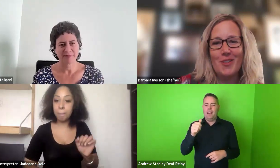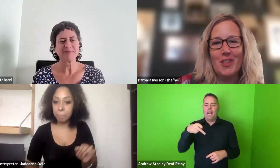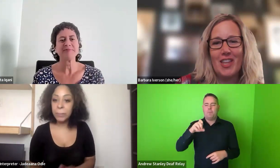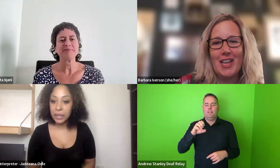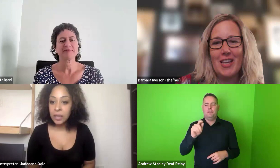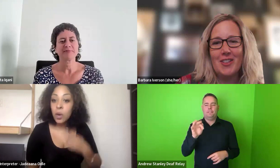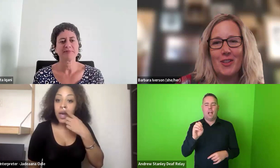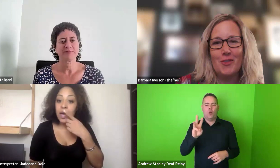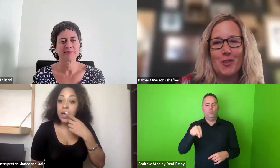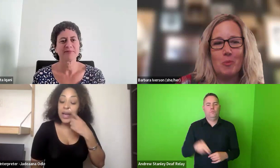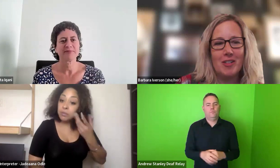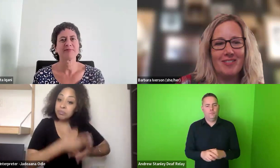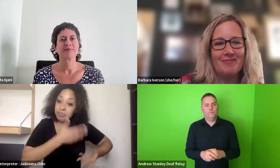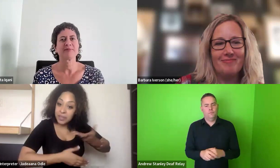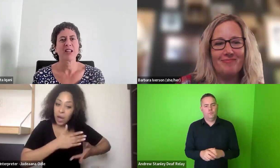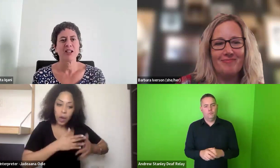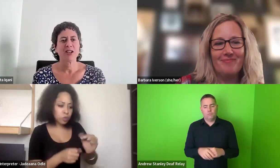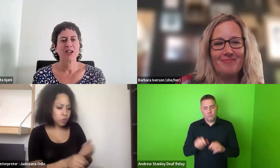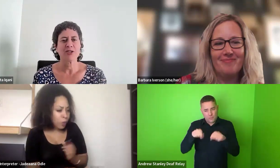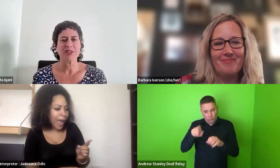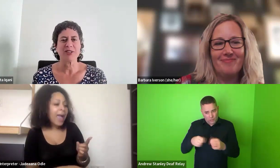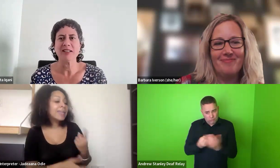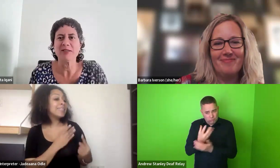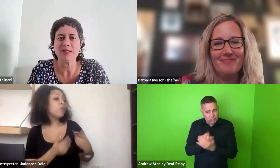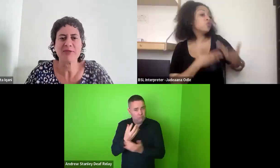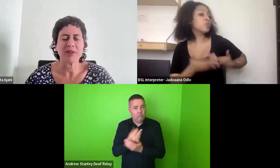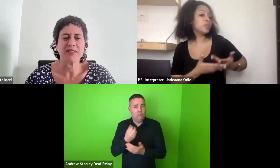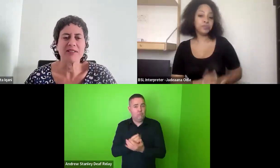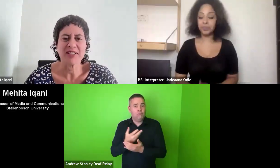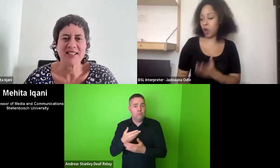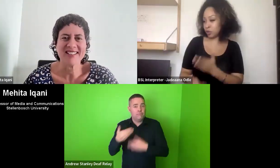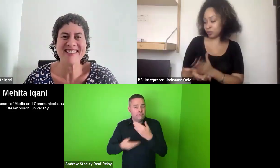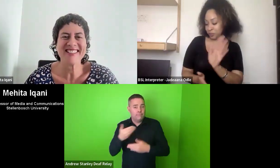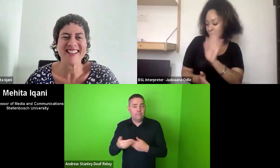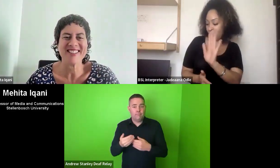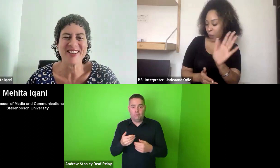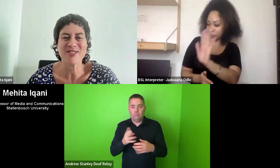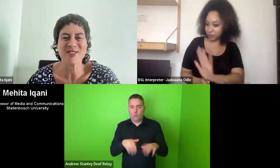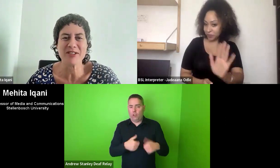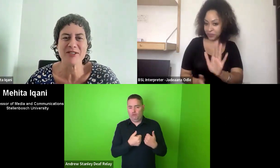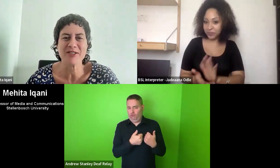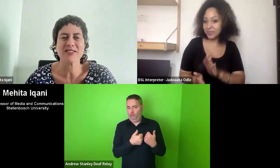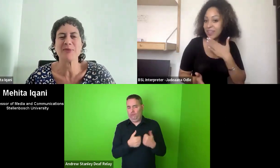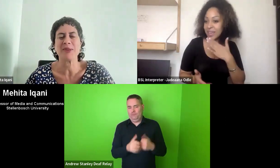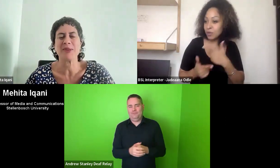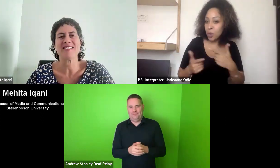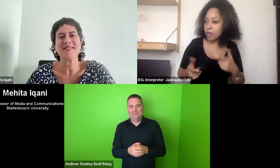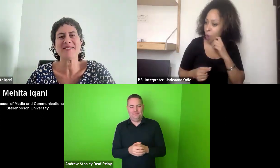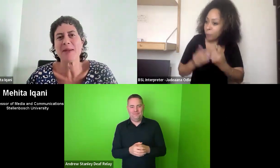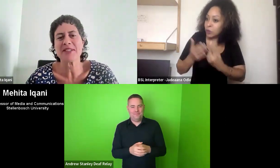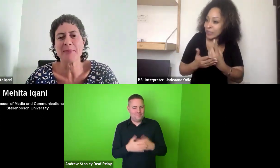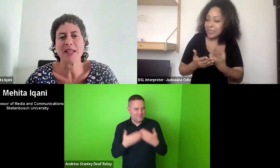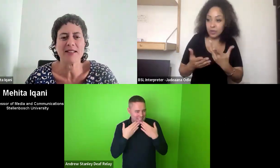and start with a self-description? Sure. Hello, everyone. Greetings. Thank you so much for the chance to